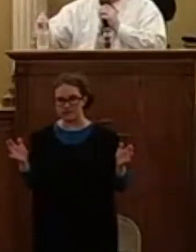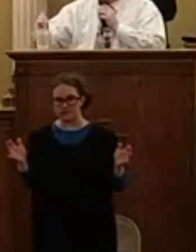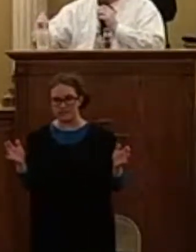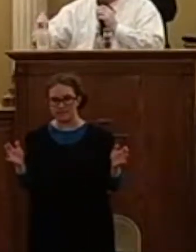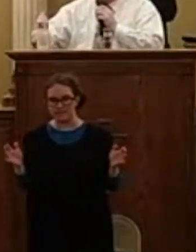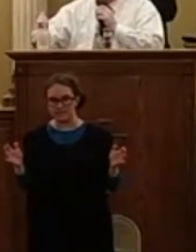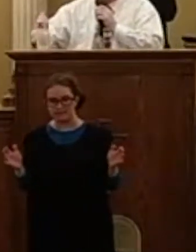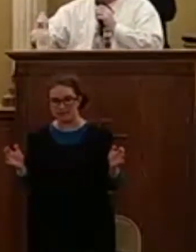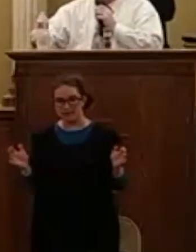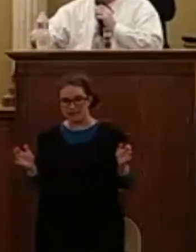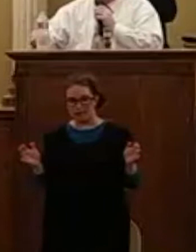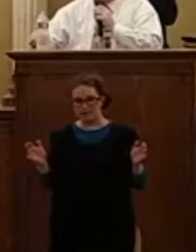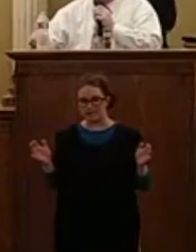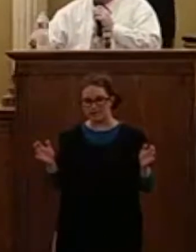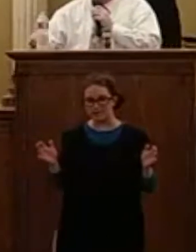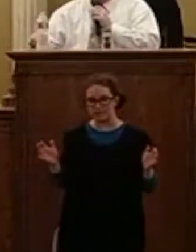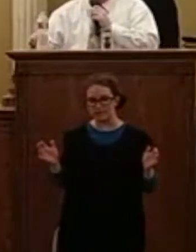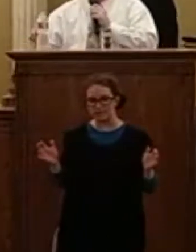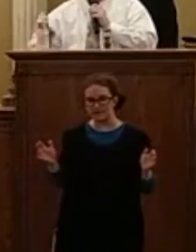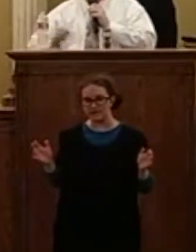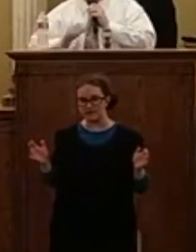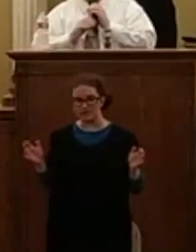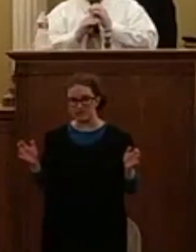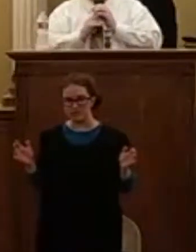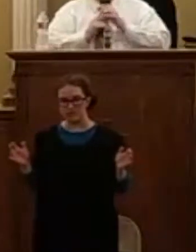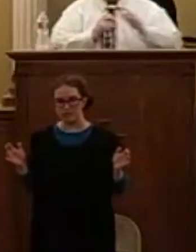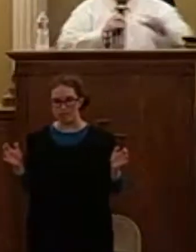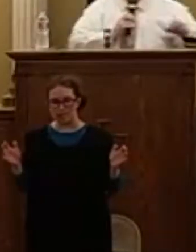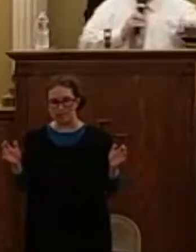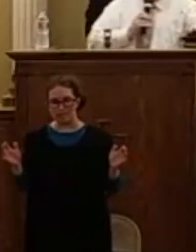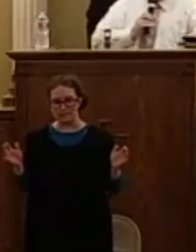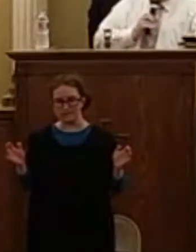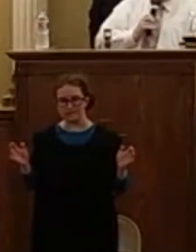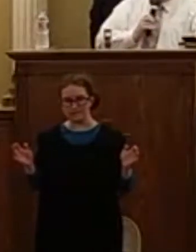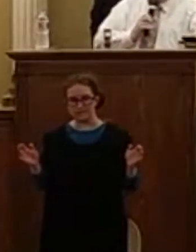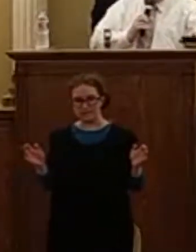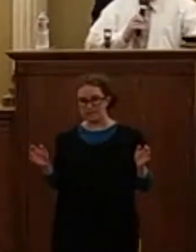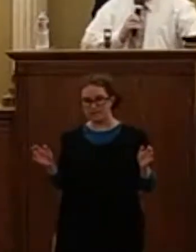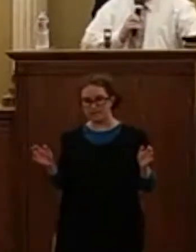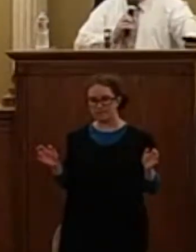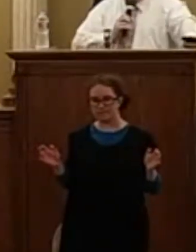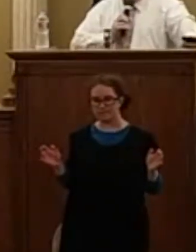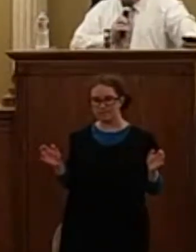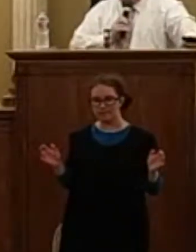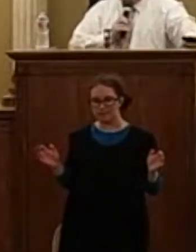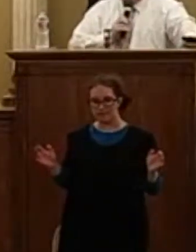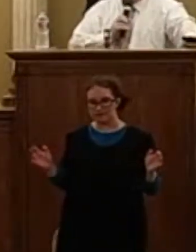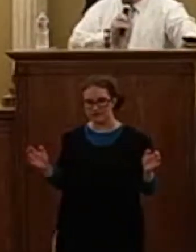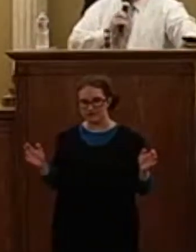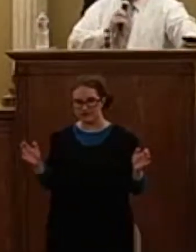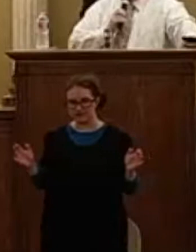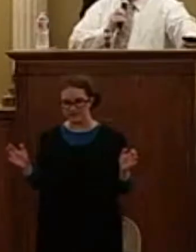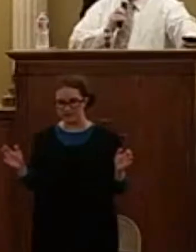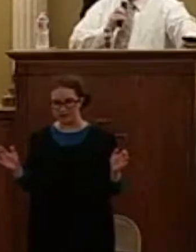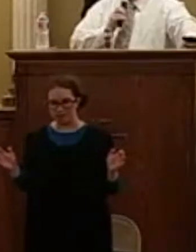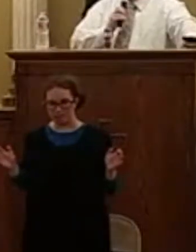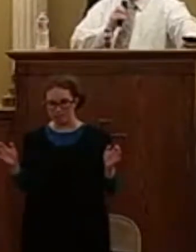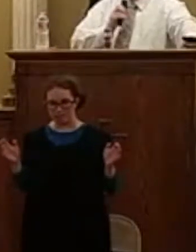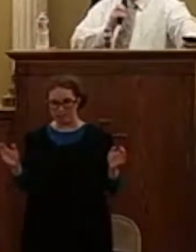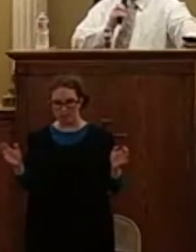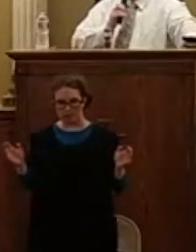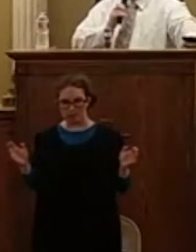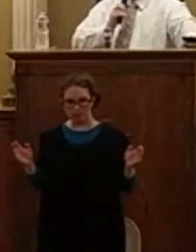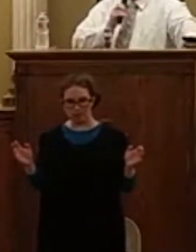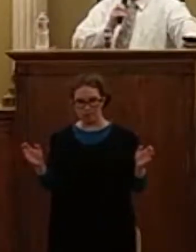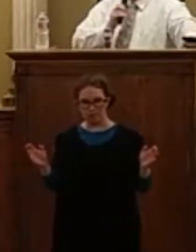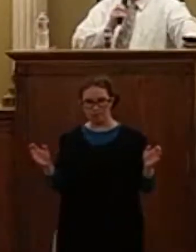Lord, to speak words that God will touch us and help us to be what you want us to be. And